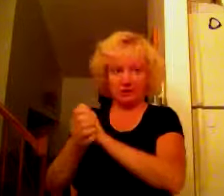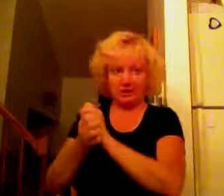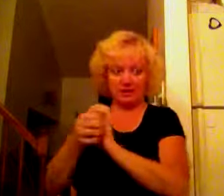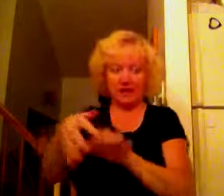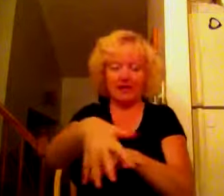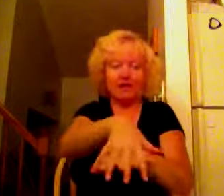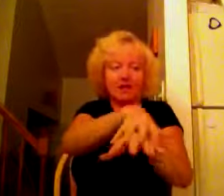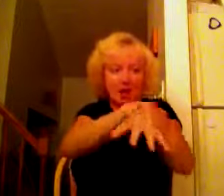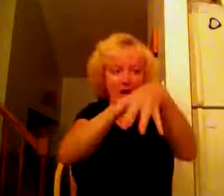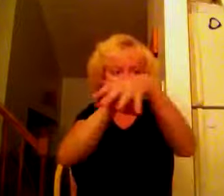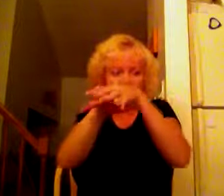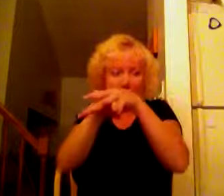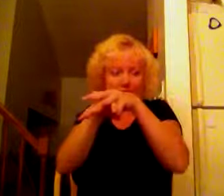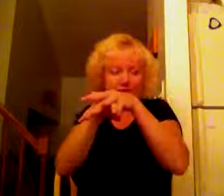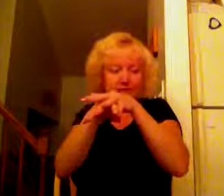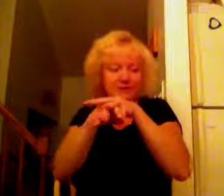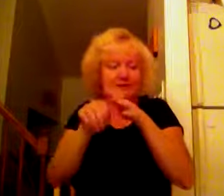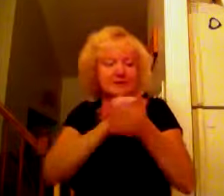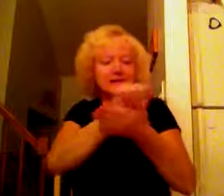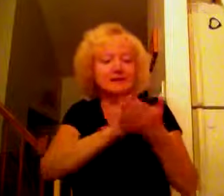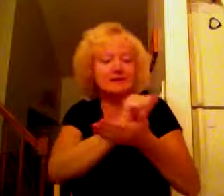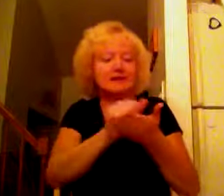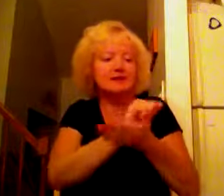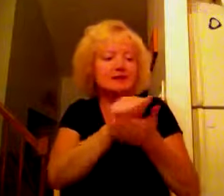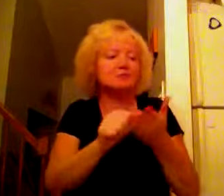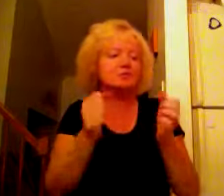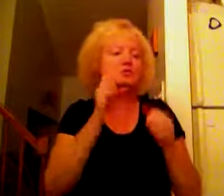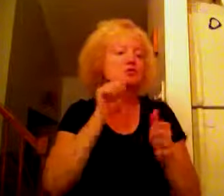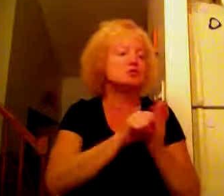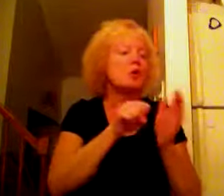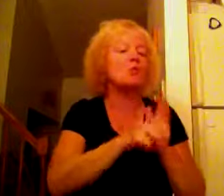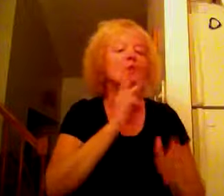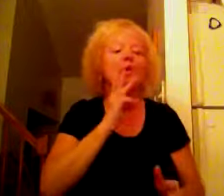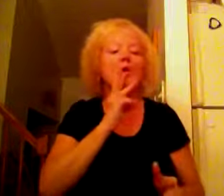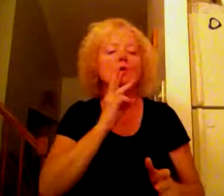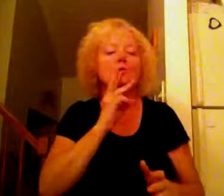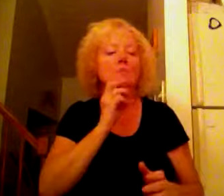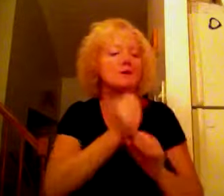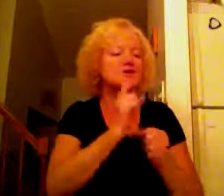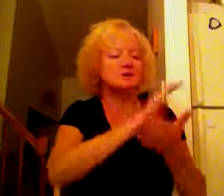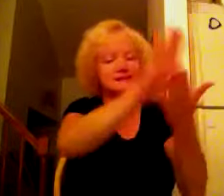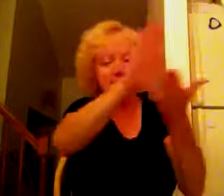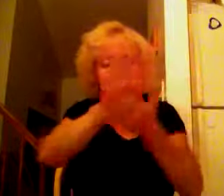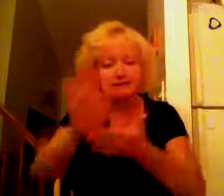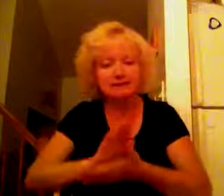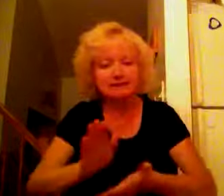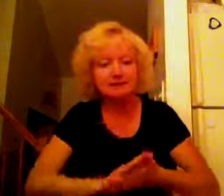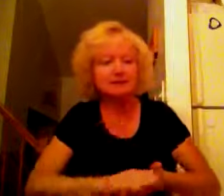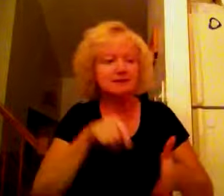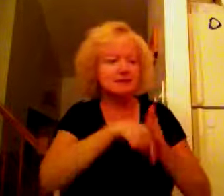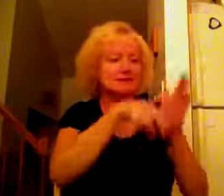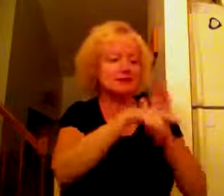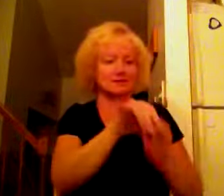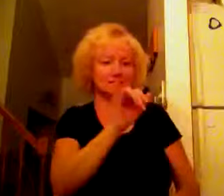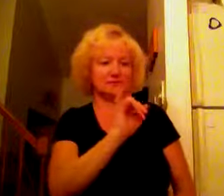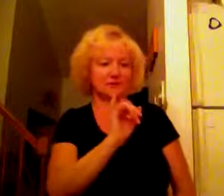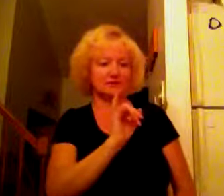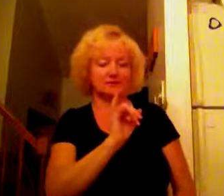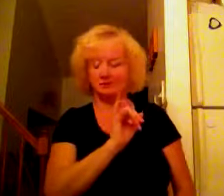area with soap and water, then disinfect the area. Once the area has been cleaned and disinfected, place all all of the used materials,